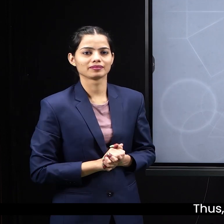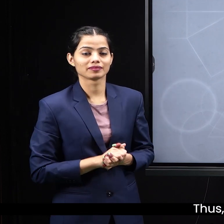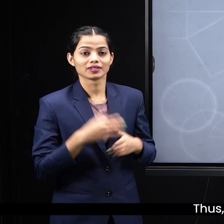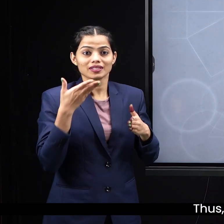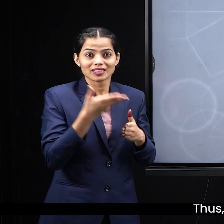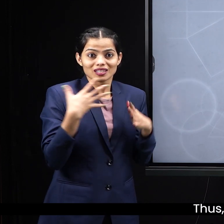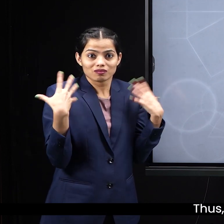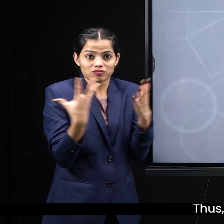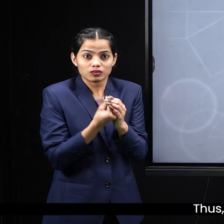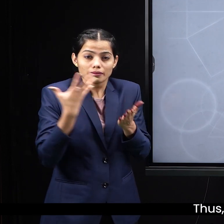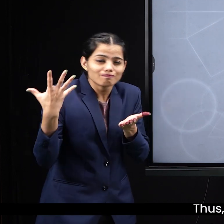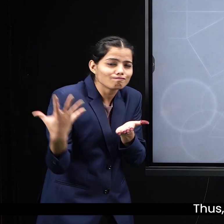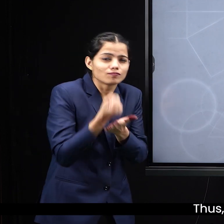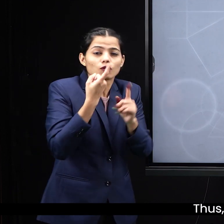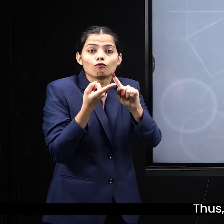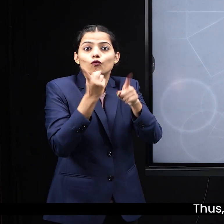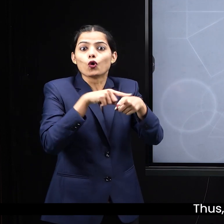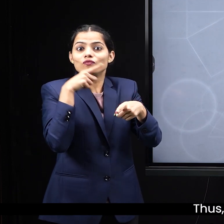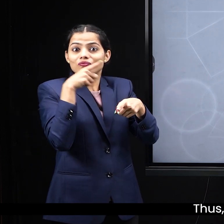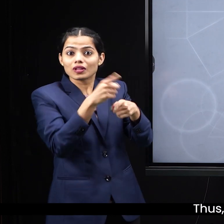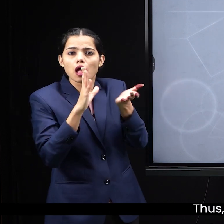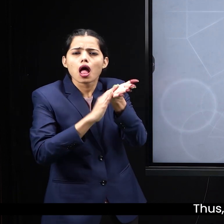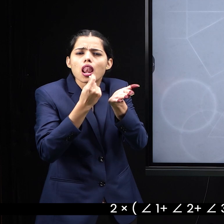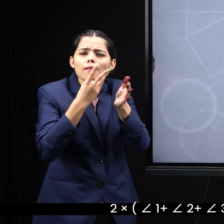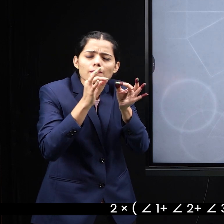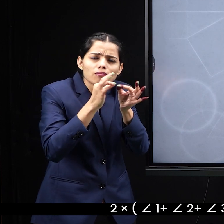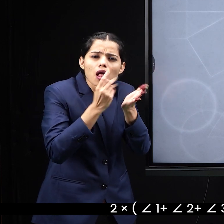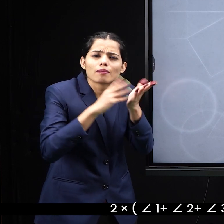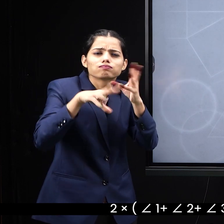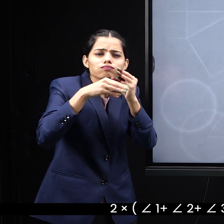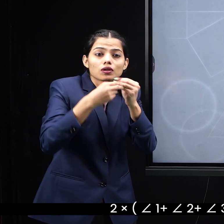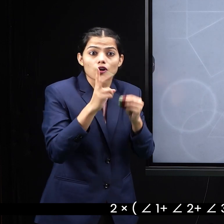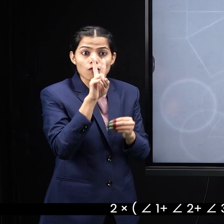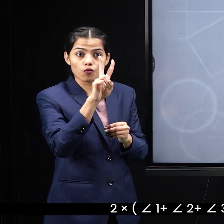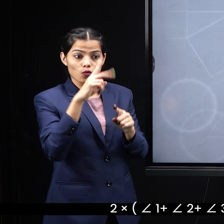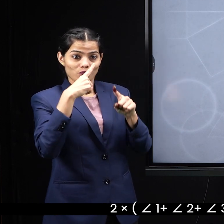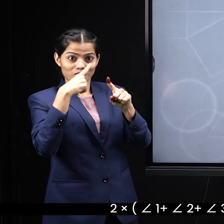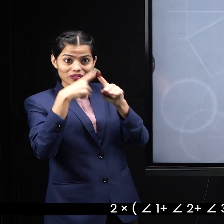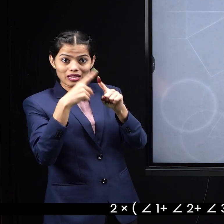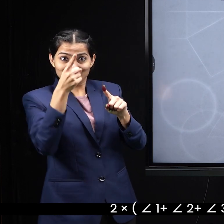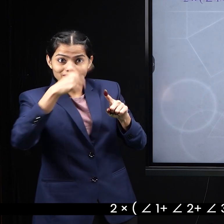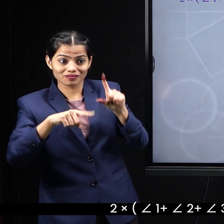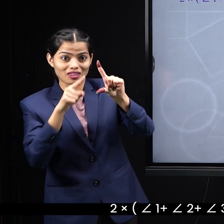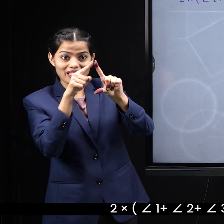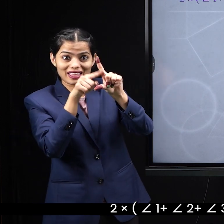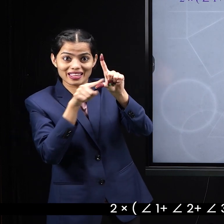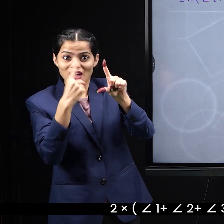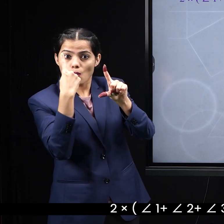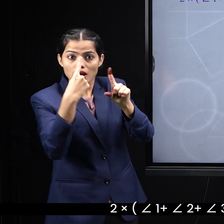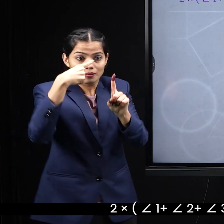Thus, we get from the figure 2 into angle 1 plus angle 2 plus